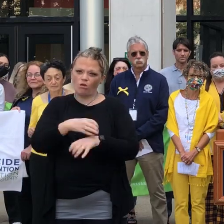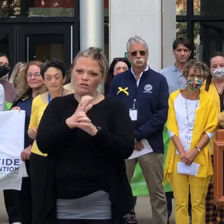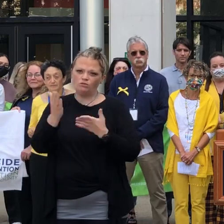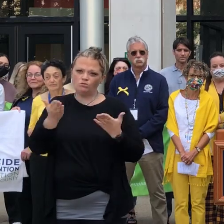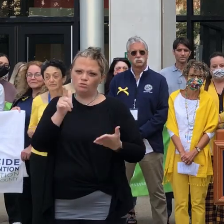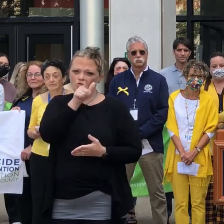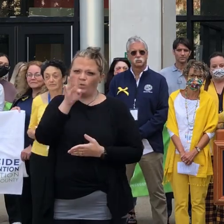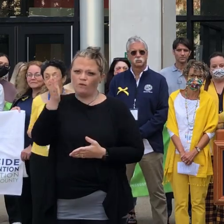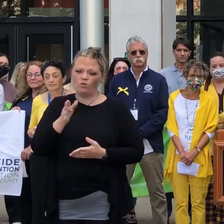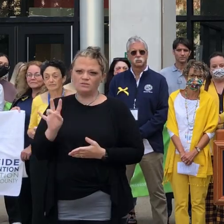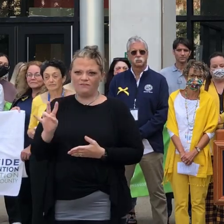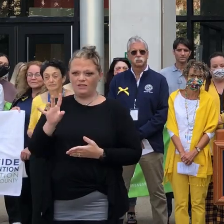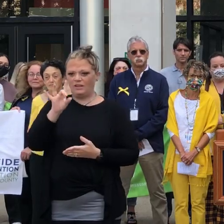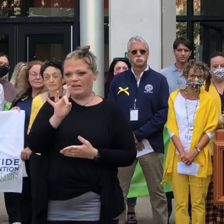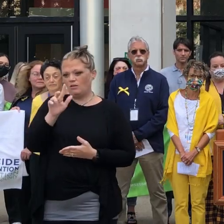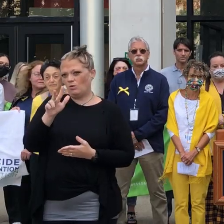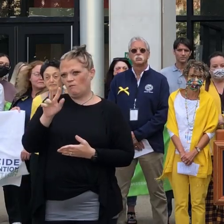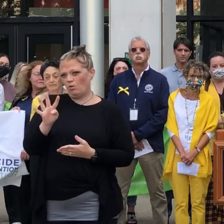Services 24/7,